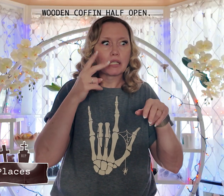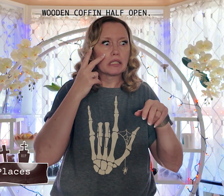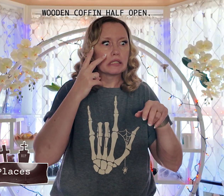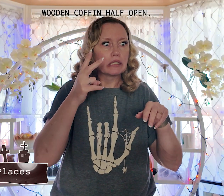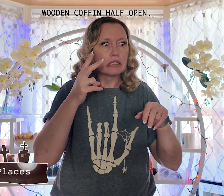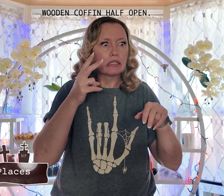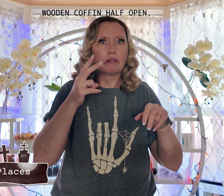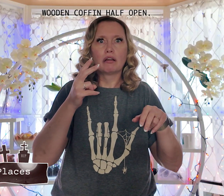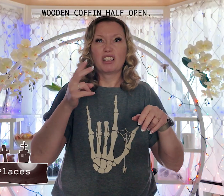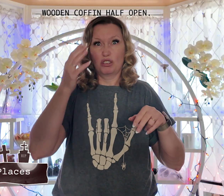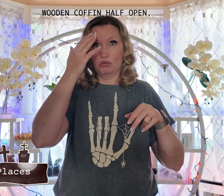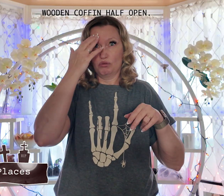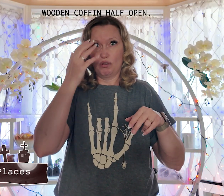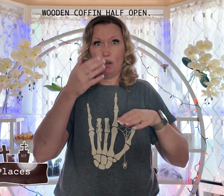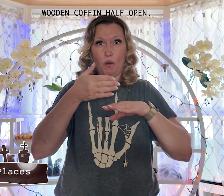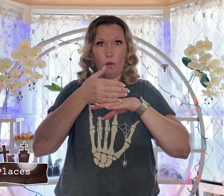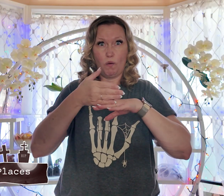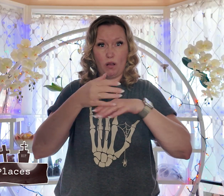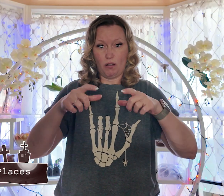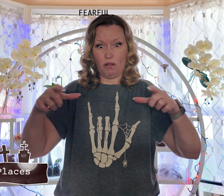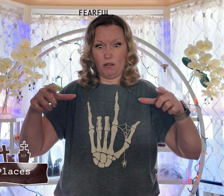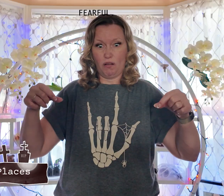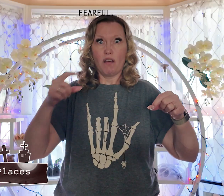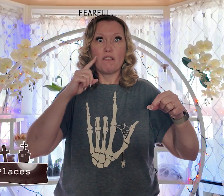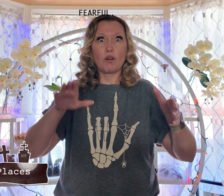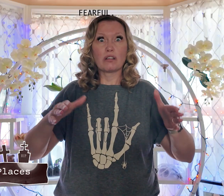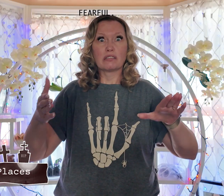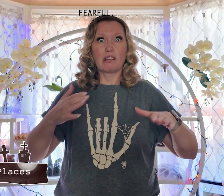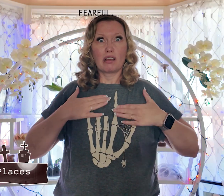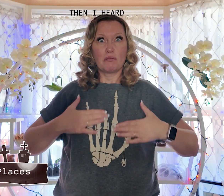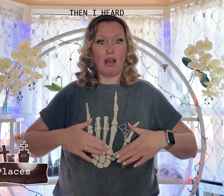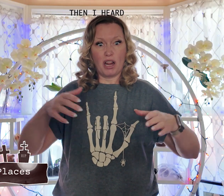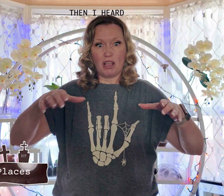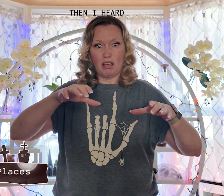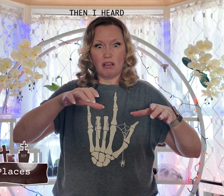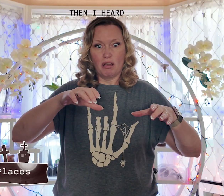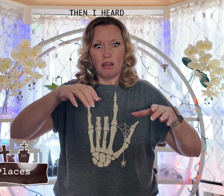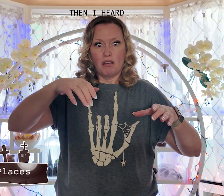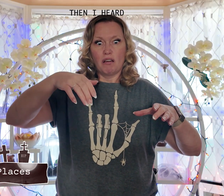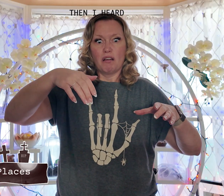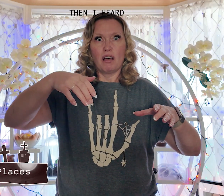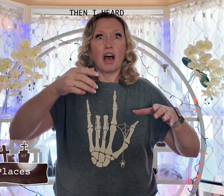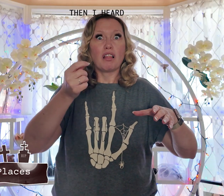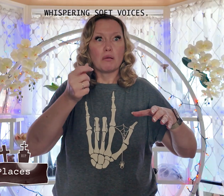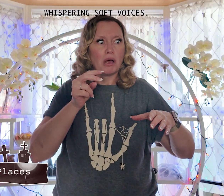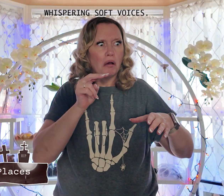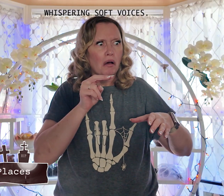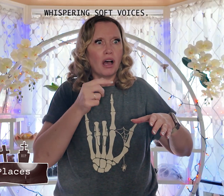coffin, half open, fearful. Then I heard whispering,